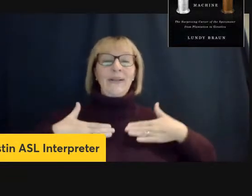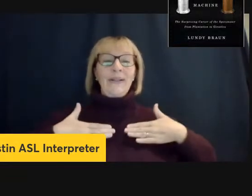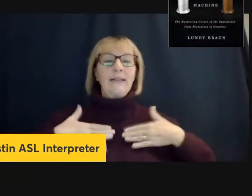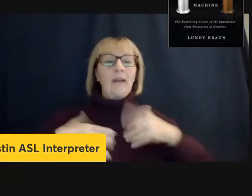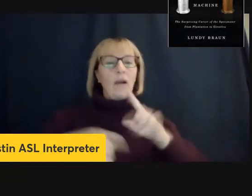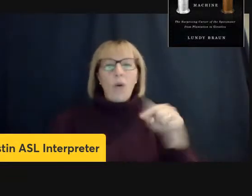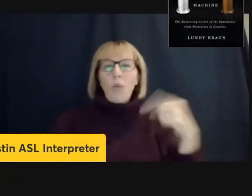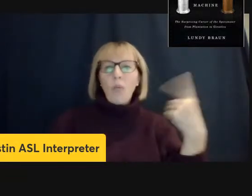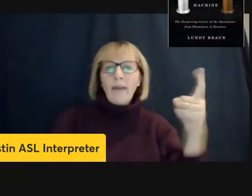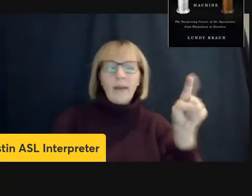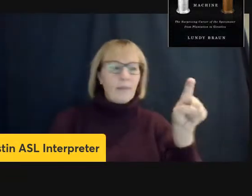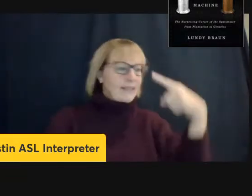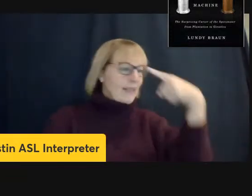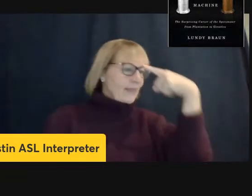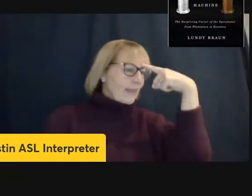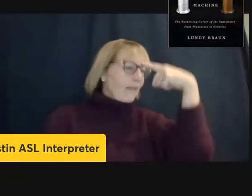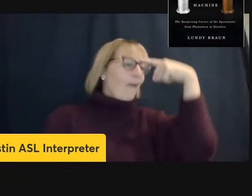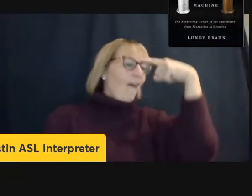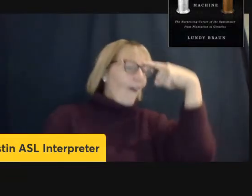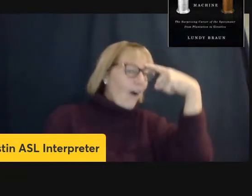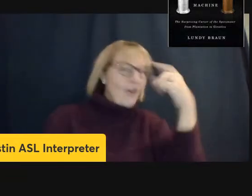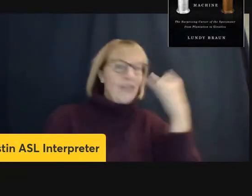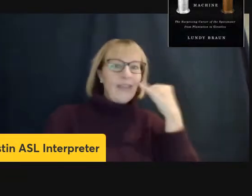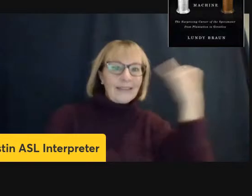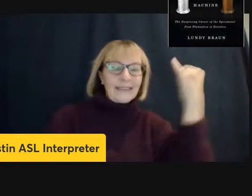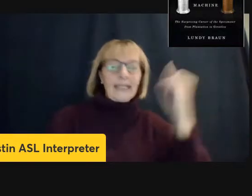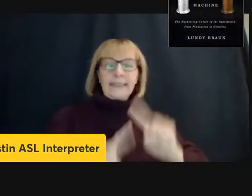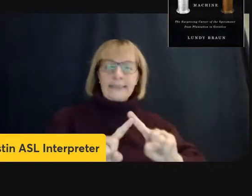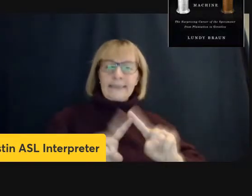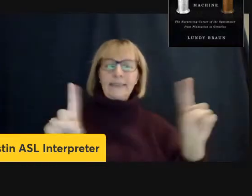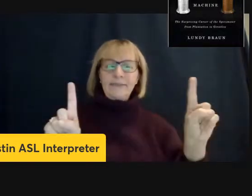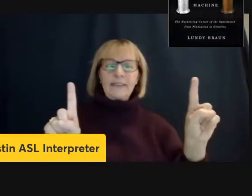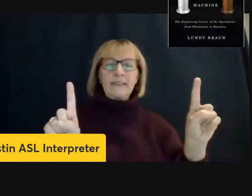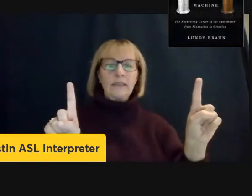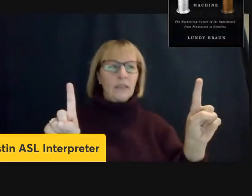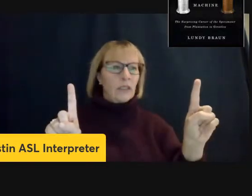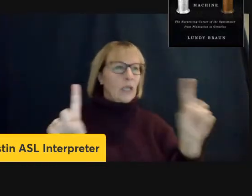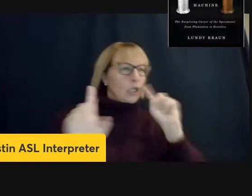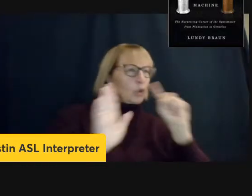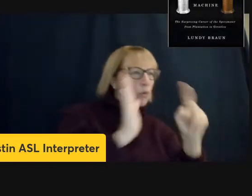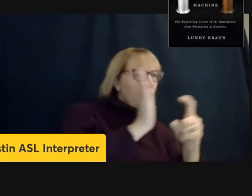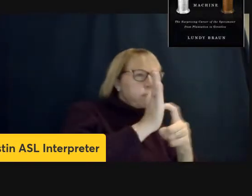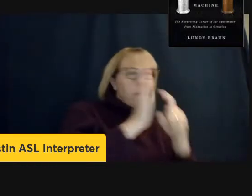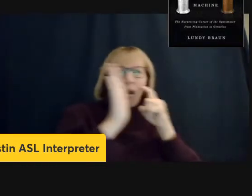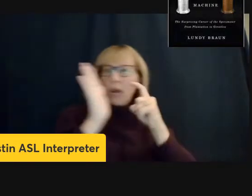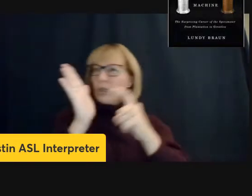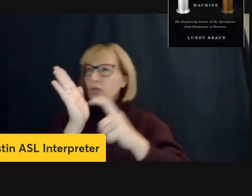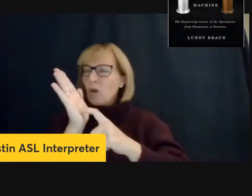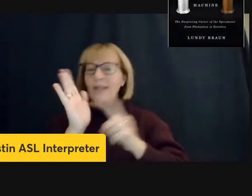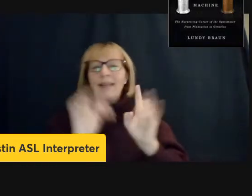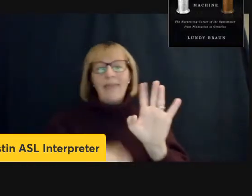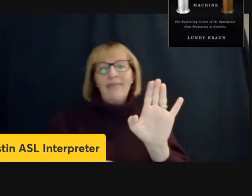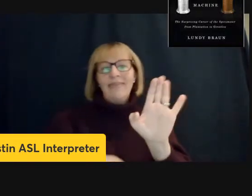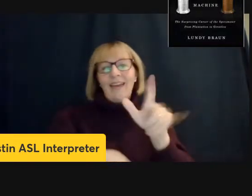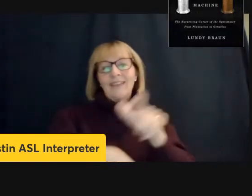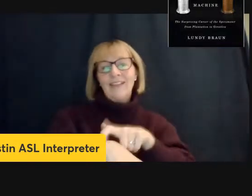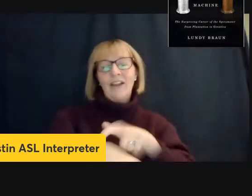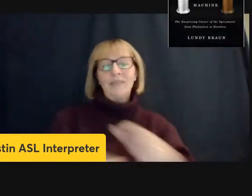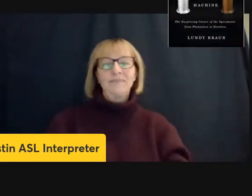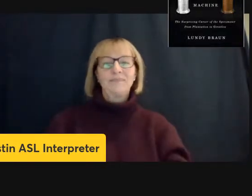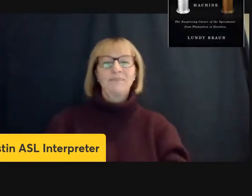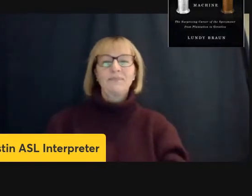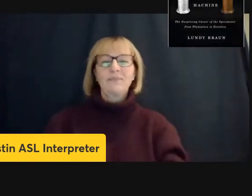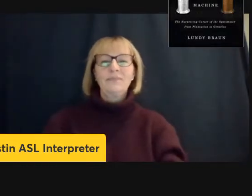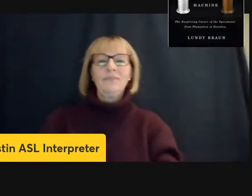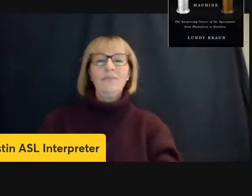think that the idea of difference was really floating around at this time, most likely because